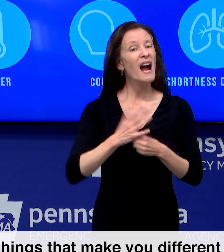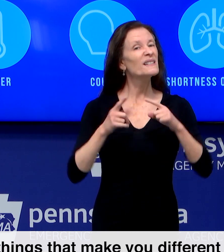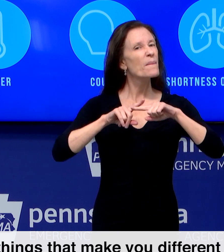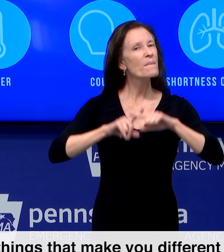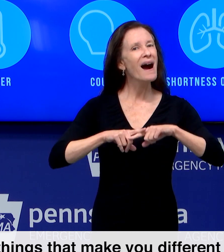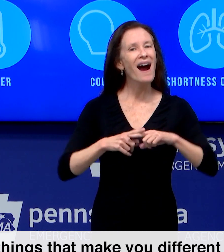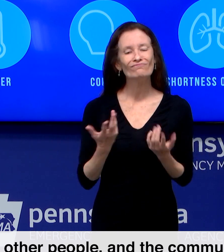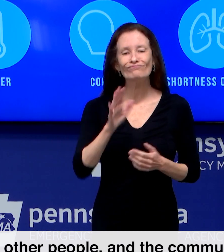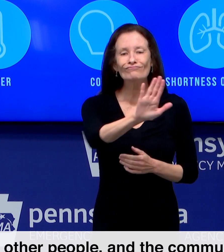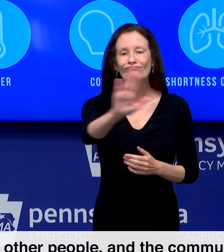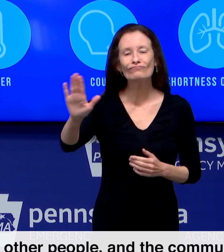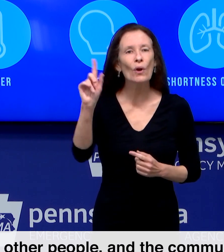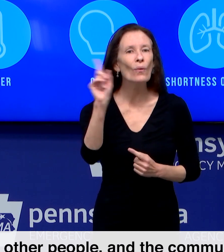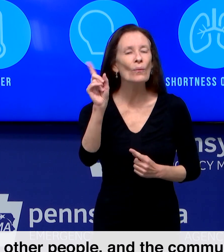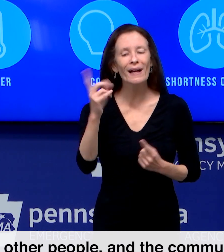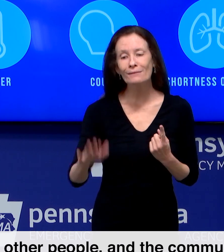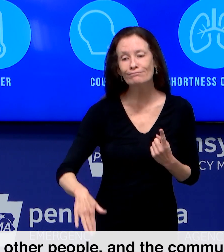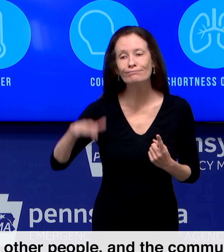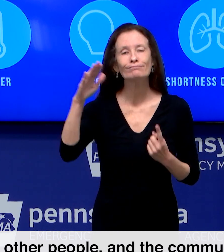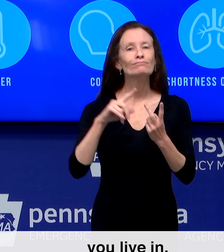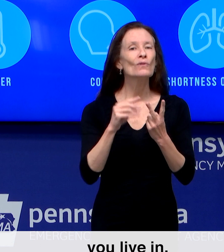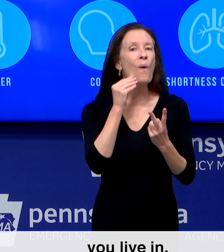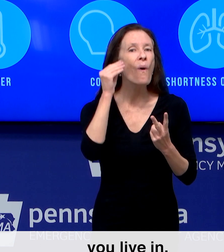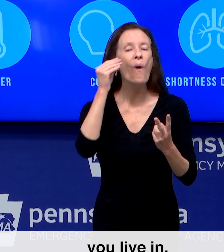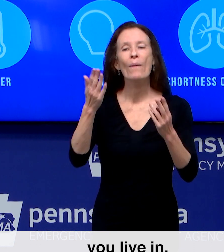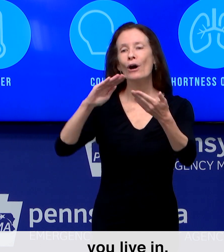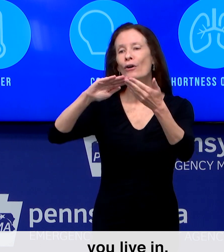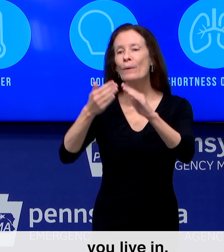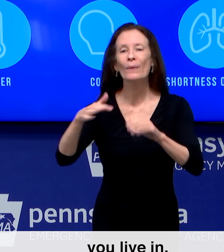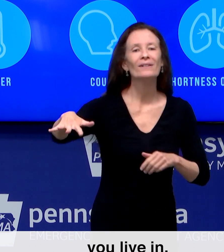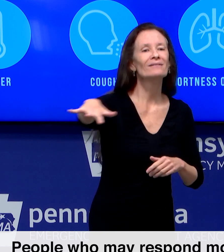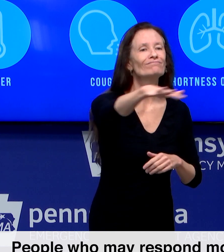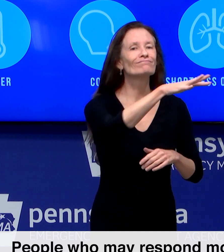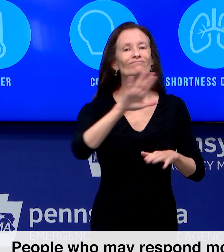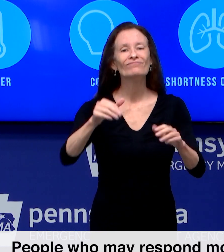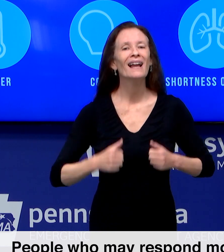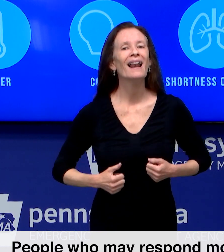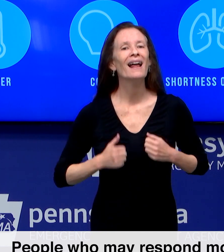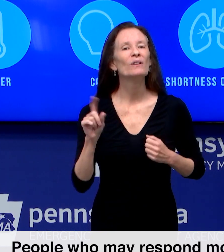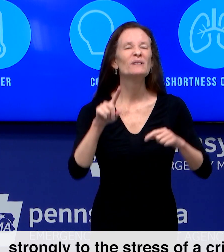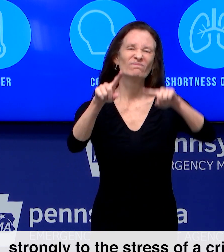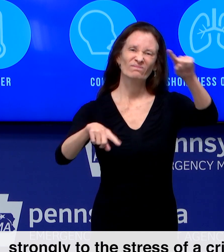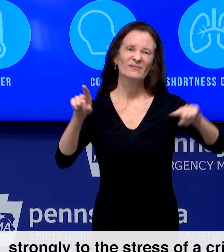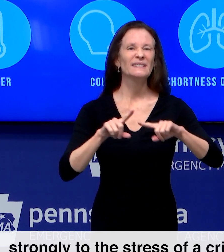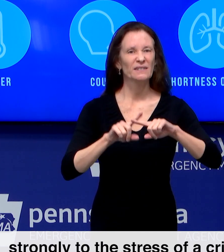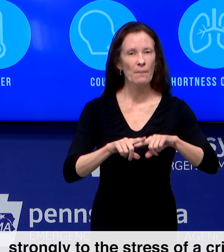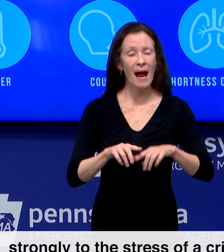make you different from other people, and the community you live in. People who may respond more strongly to the stress of a